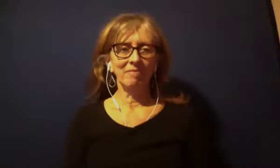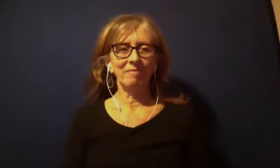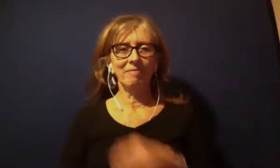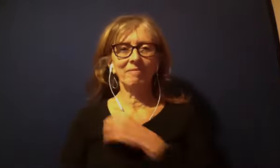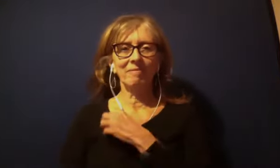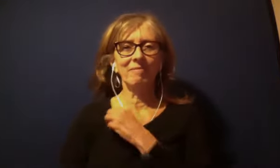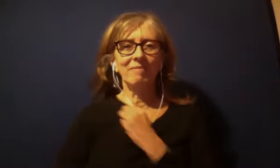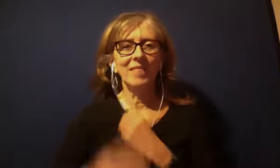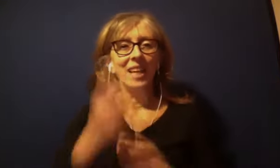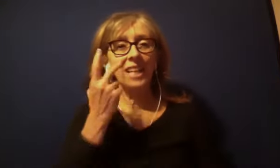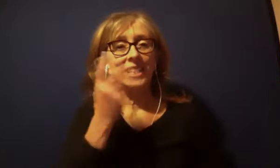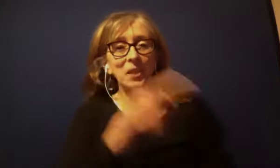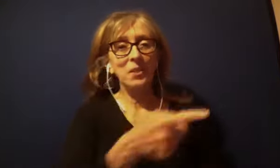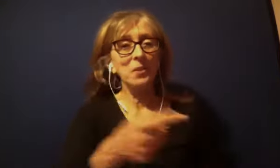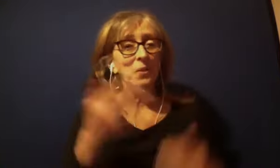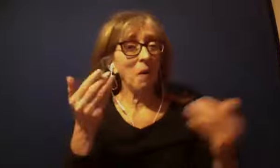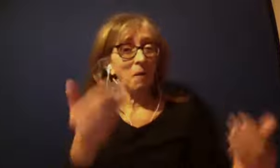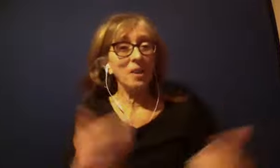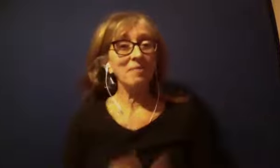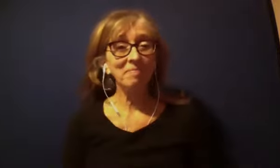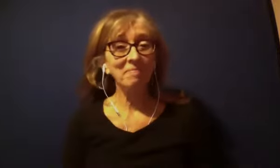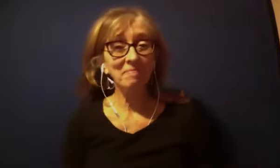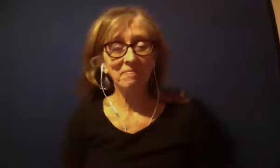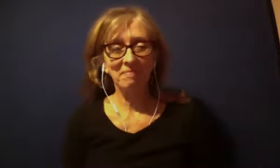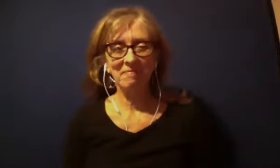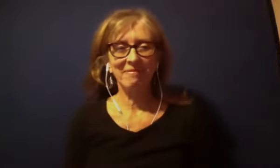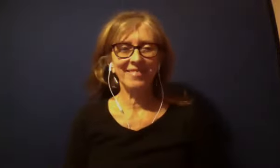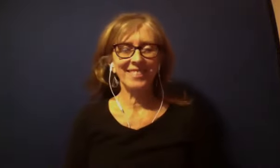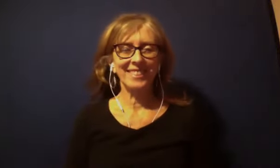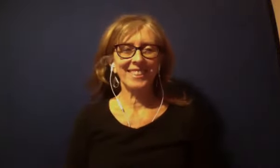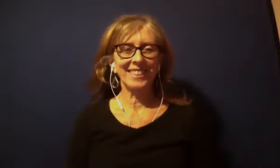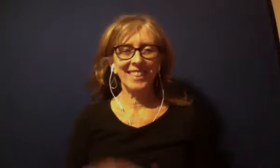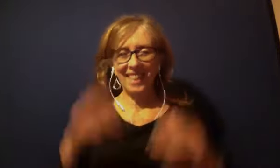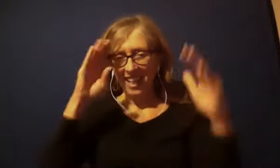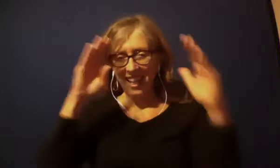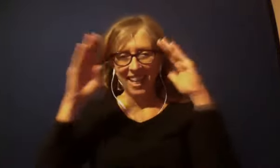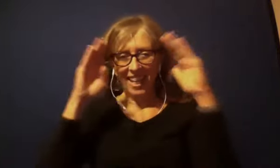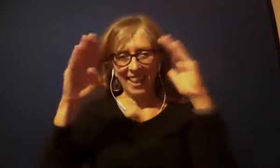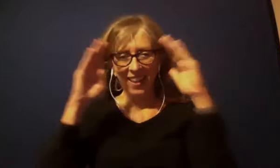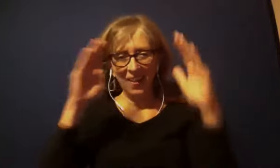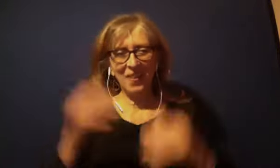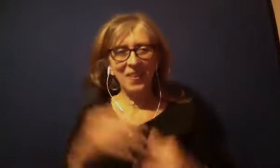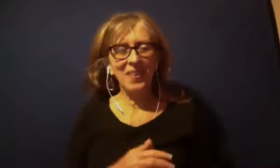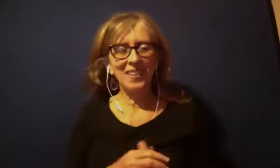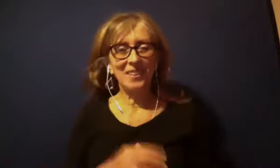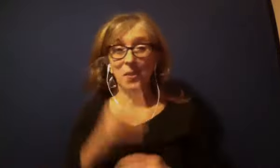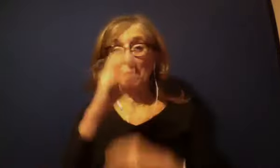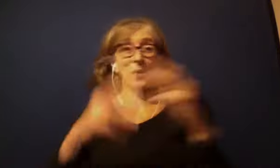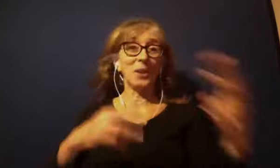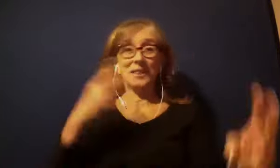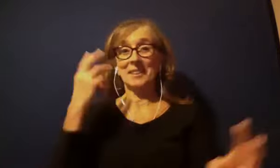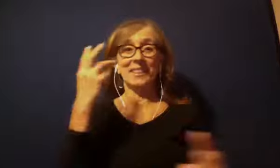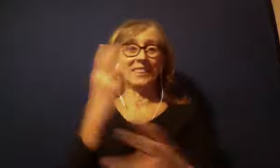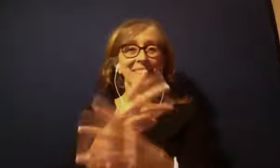you are. Yes, we see you. We hear you. Go for it. Hi, Evie. Hello, everyone. Feels like I'm saying, hello, world. This is